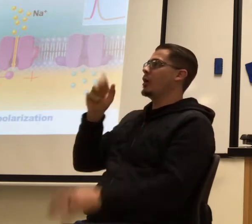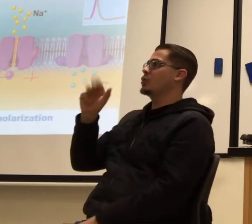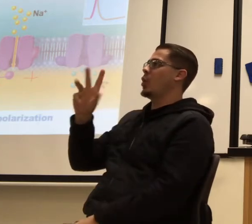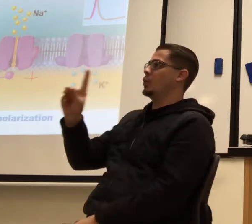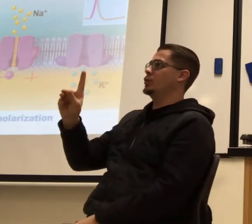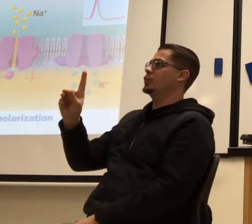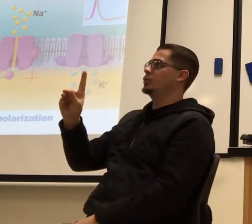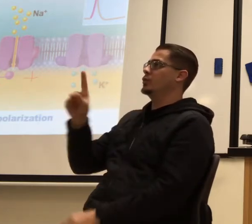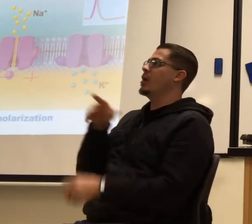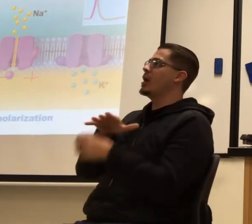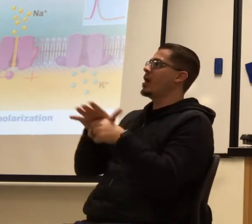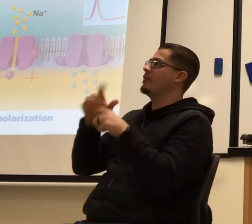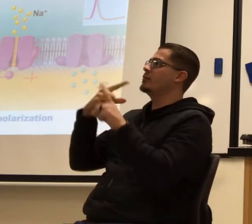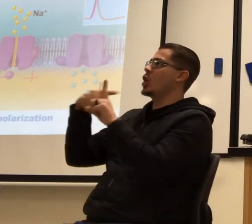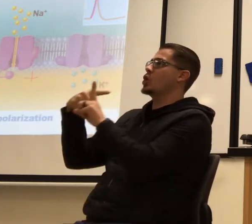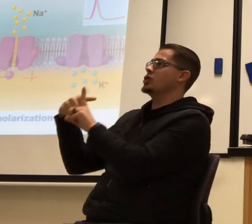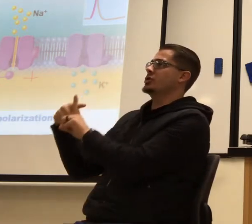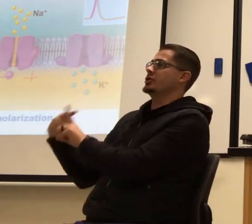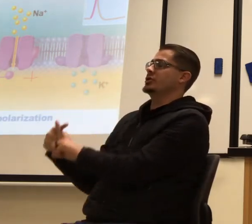charges.